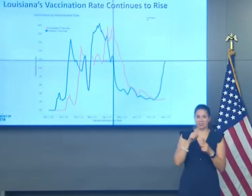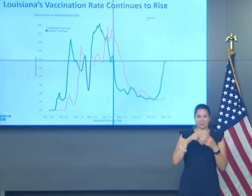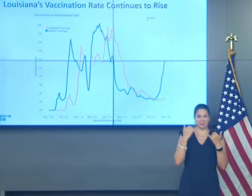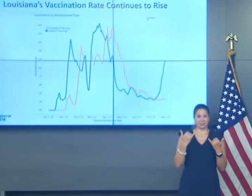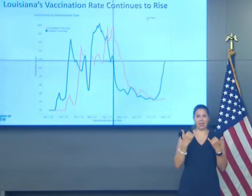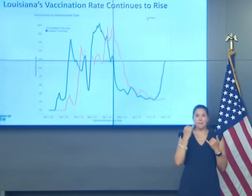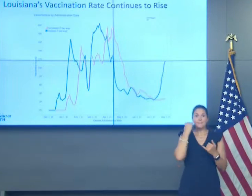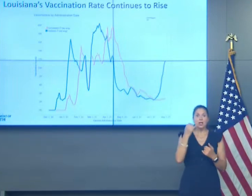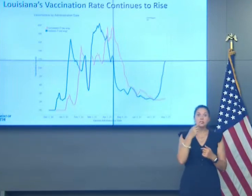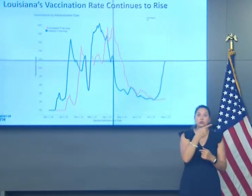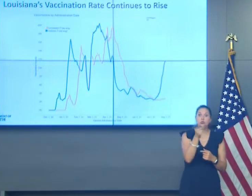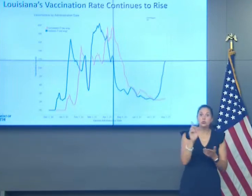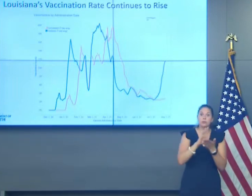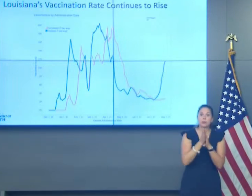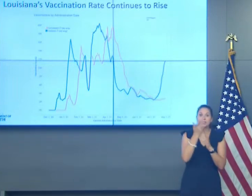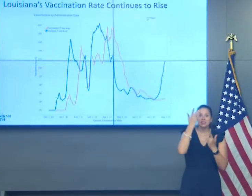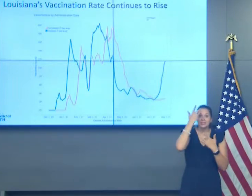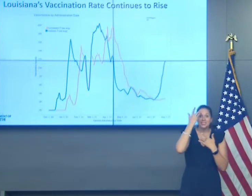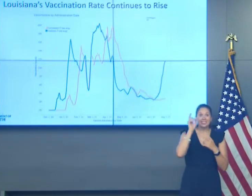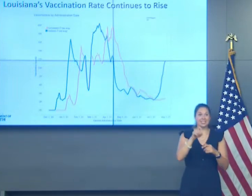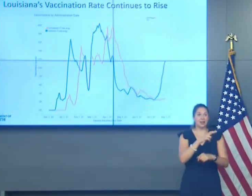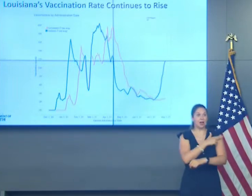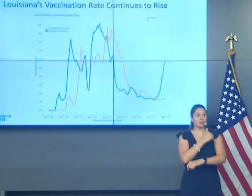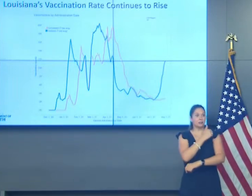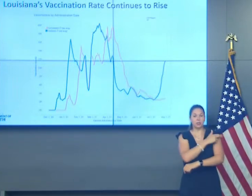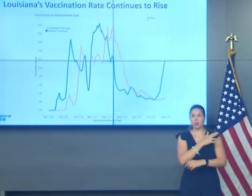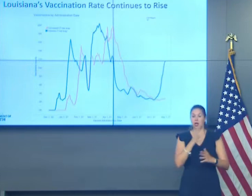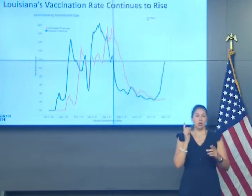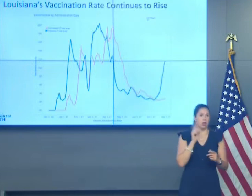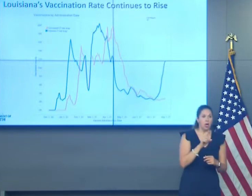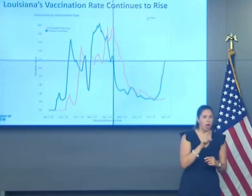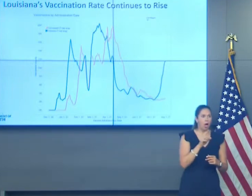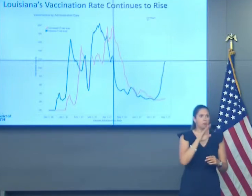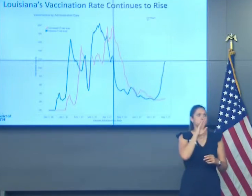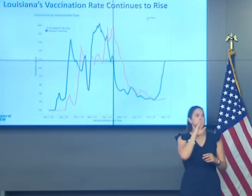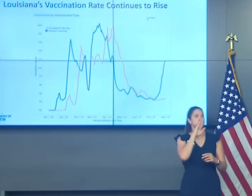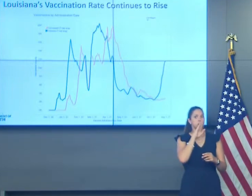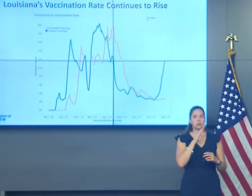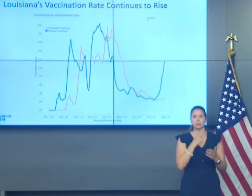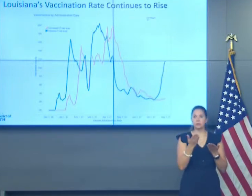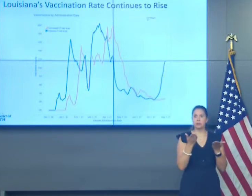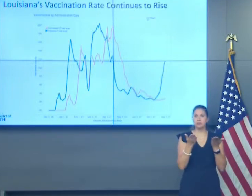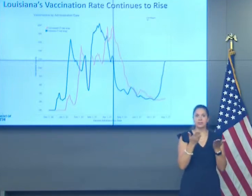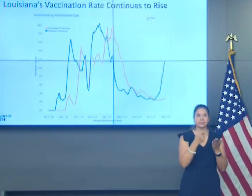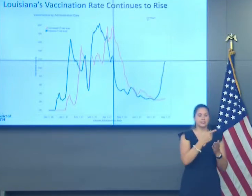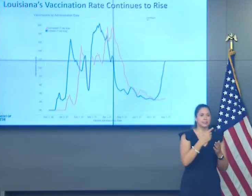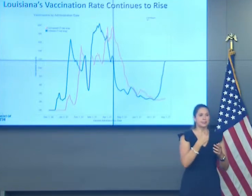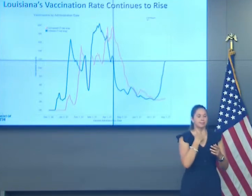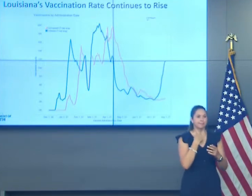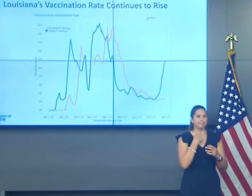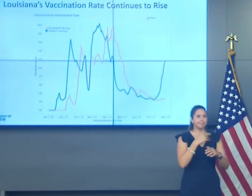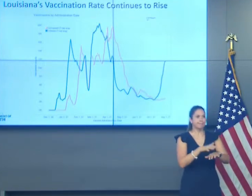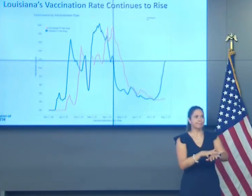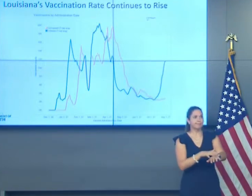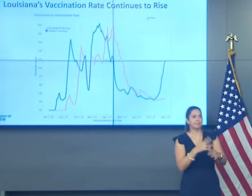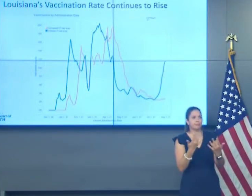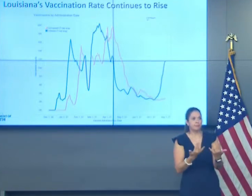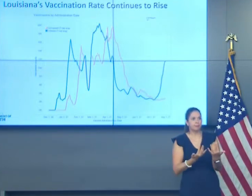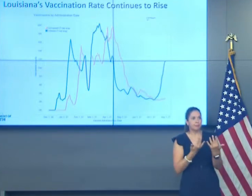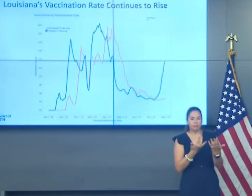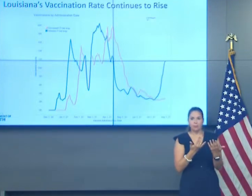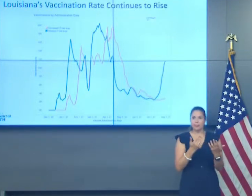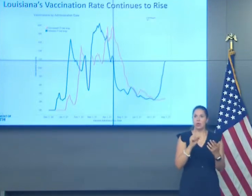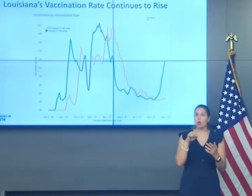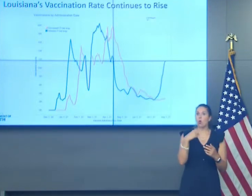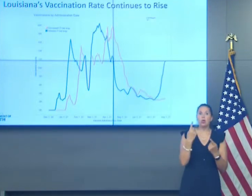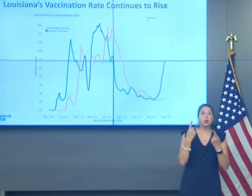hospital services, and those services might not be there in the fashion that you expect. And make the connection that the only way we get out of this right now is